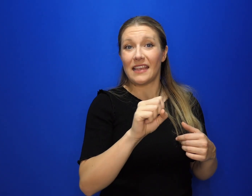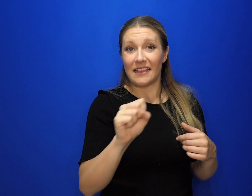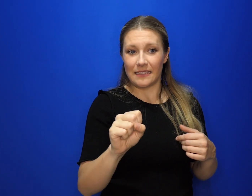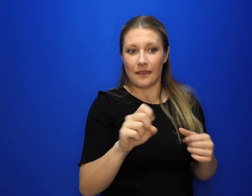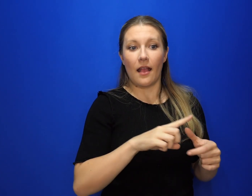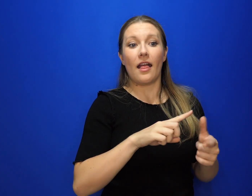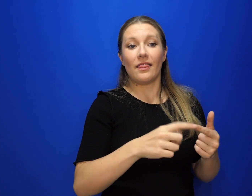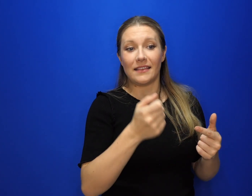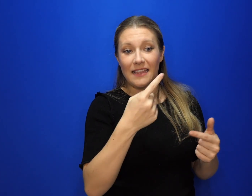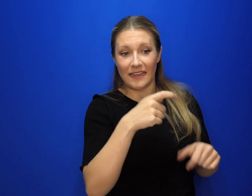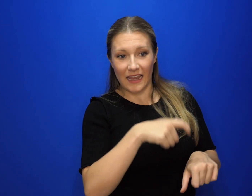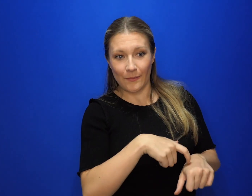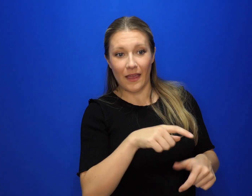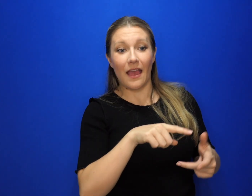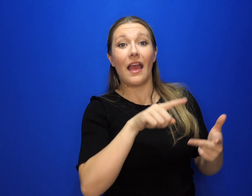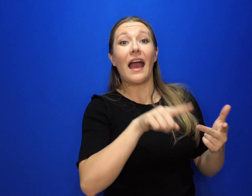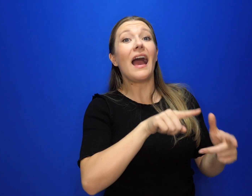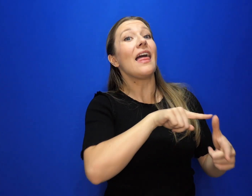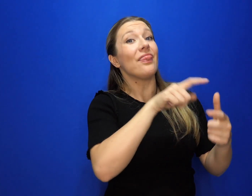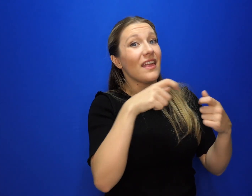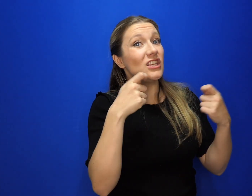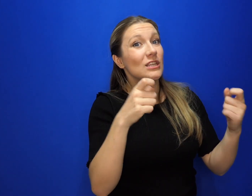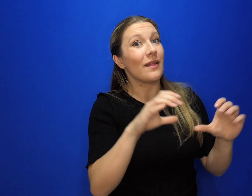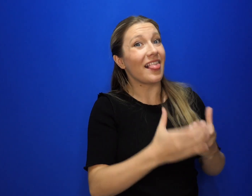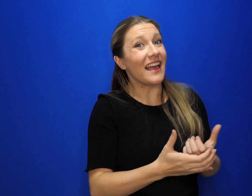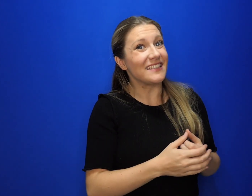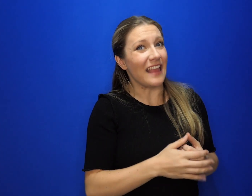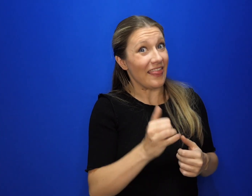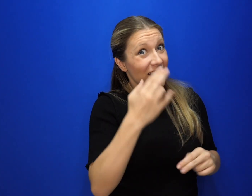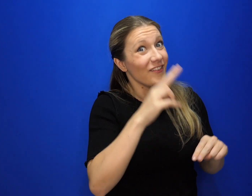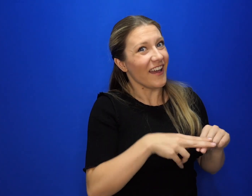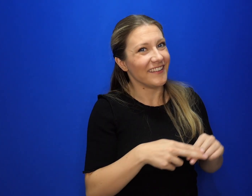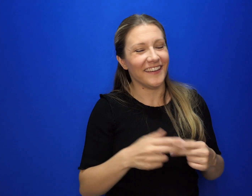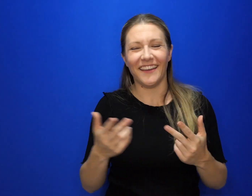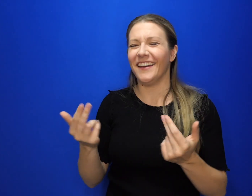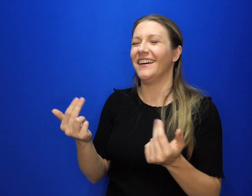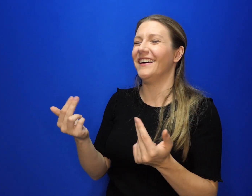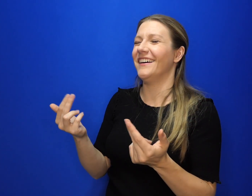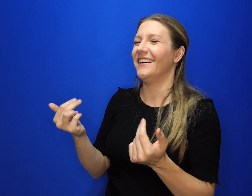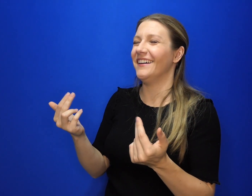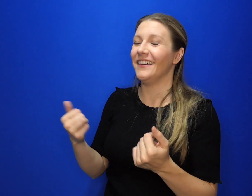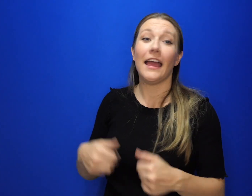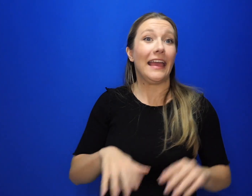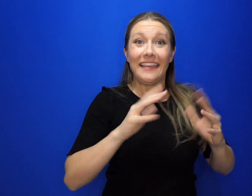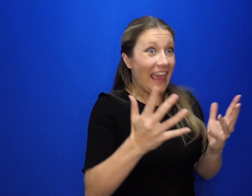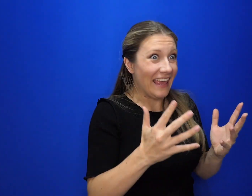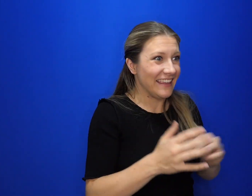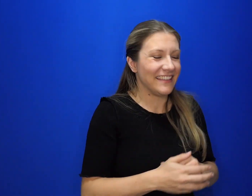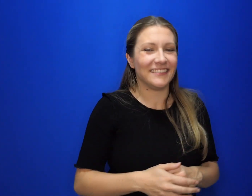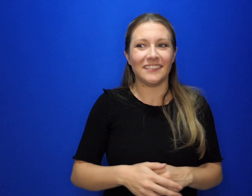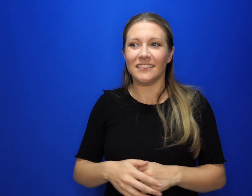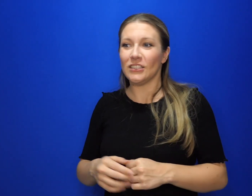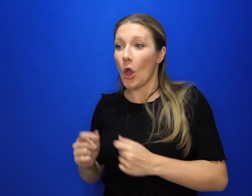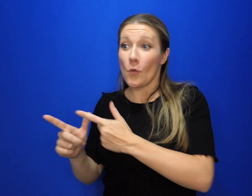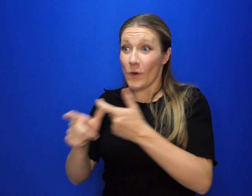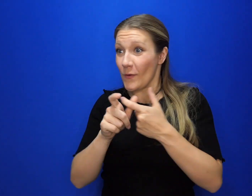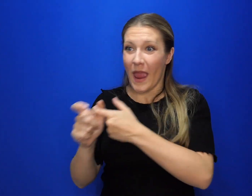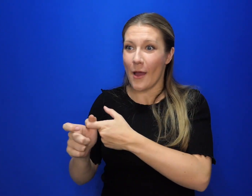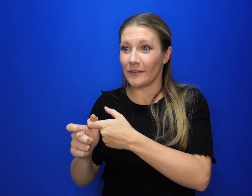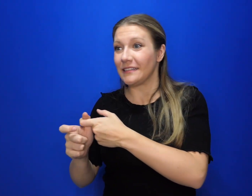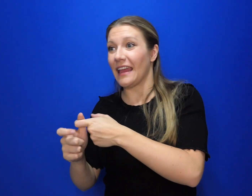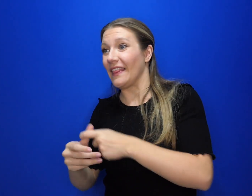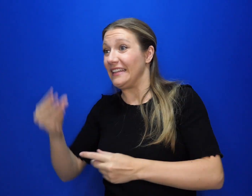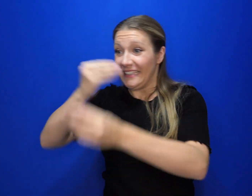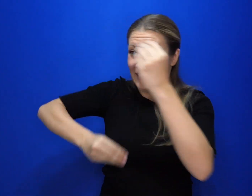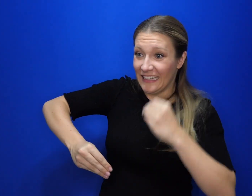got snack time, and then they go to gym class. That's fun. Yay. So we'll run it off and then pour it